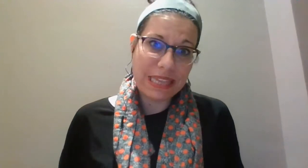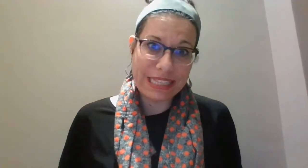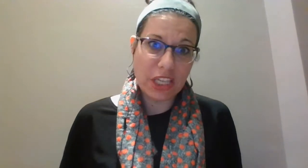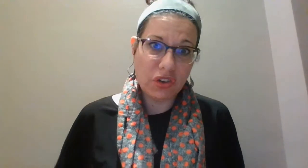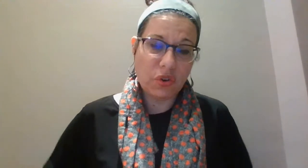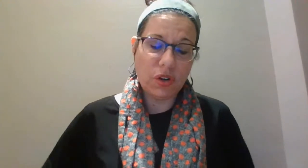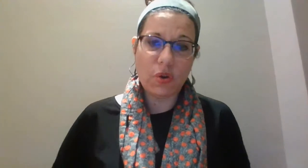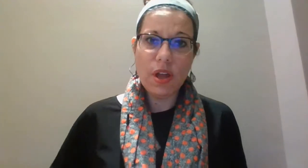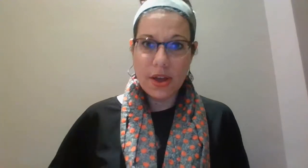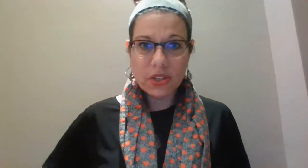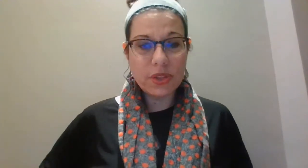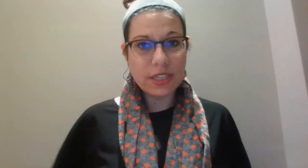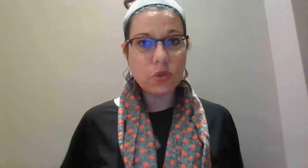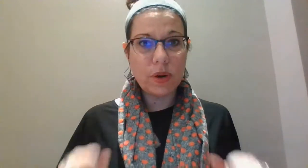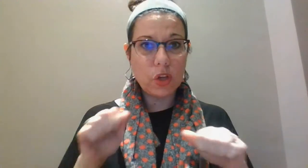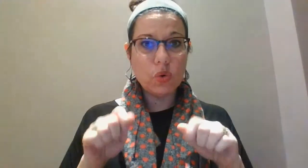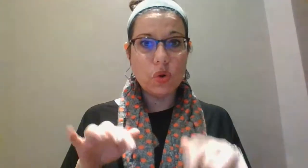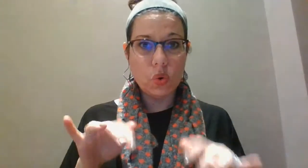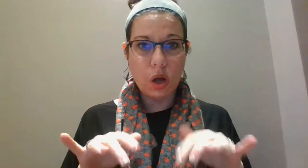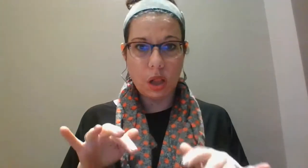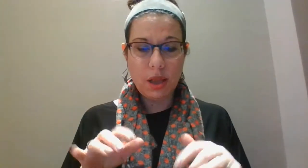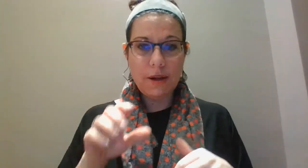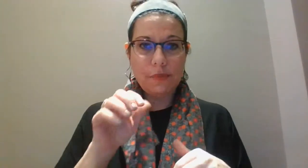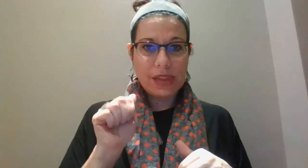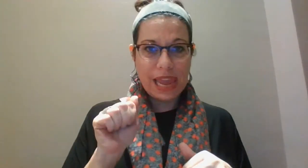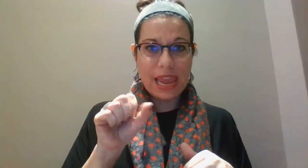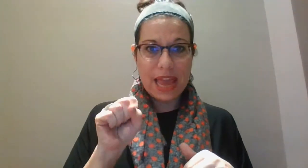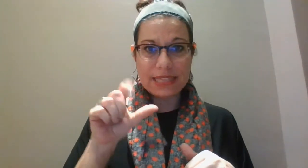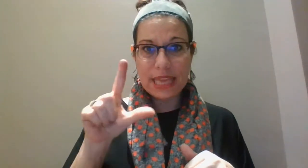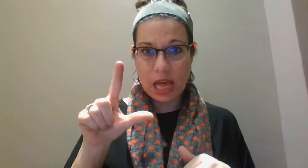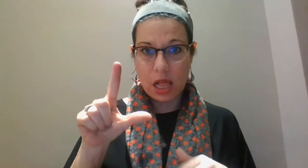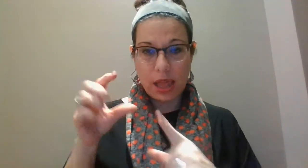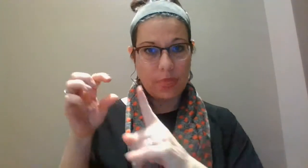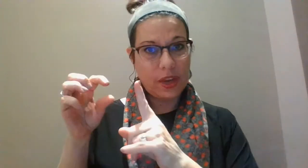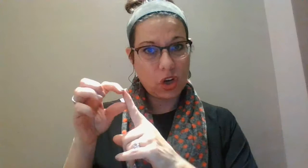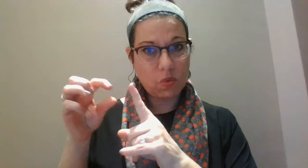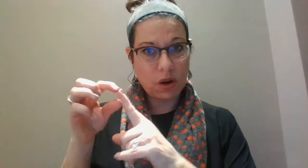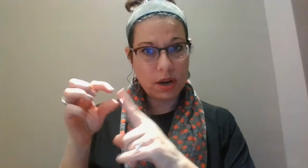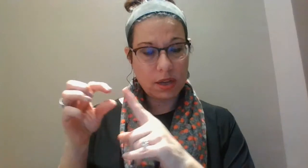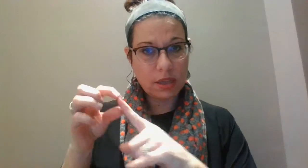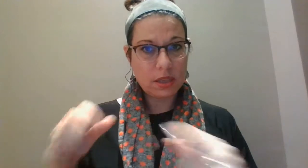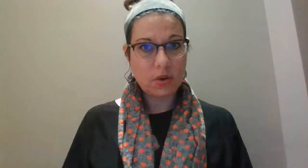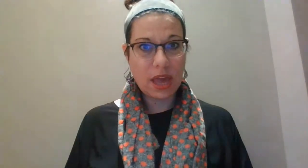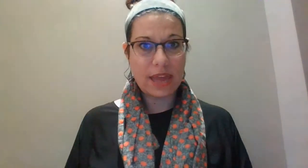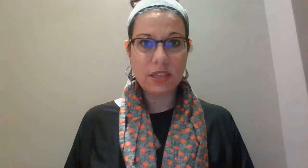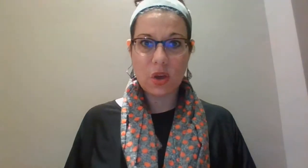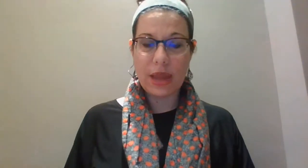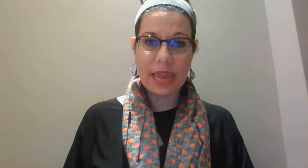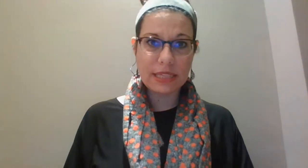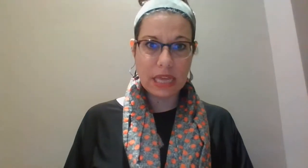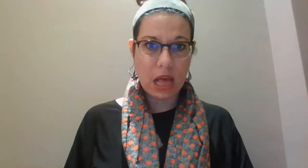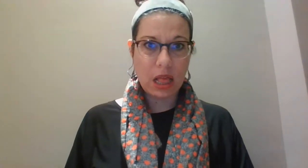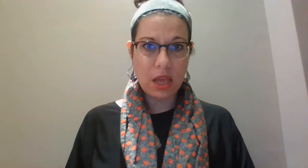signs that you don't know. So this is where you Google ASL and then your word. Okay, so ASL,